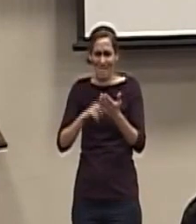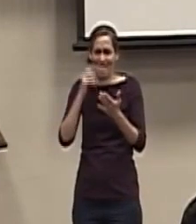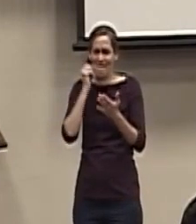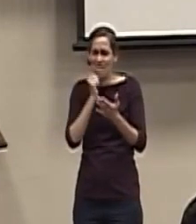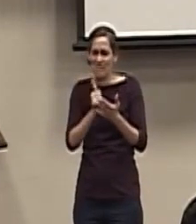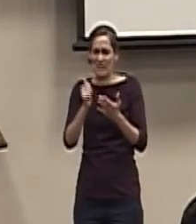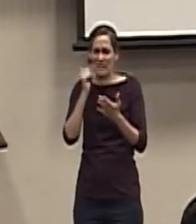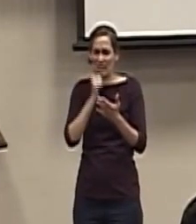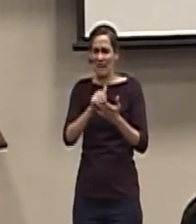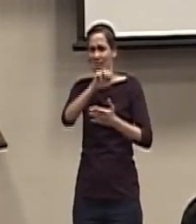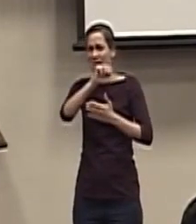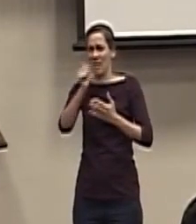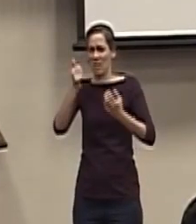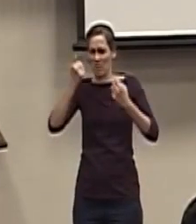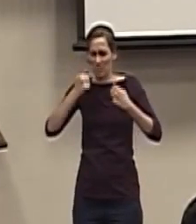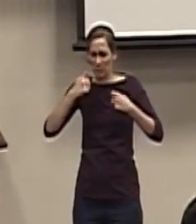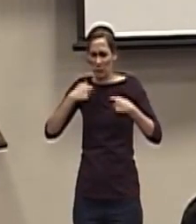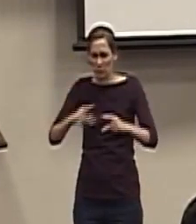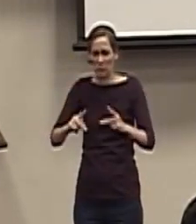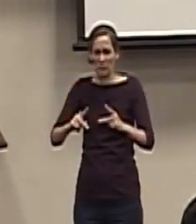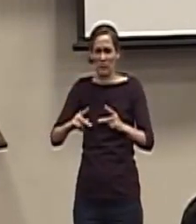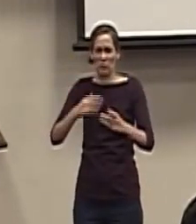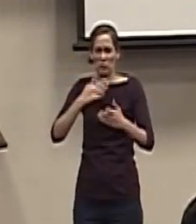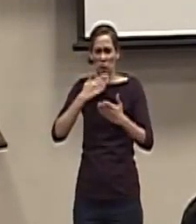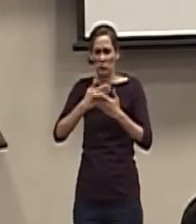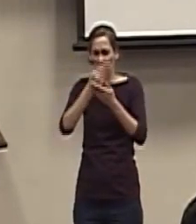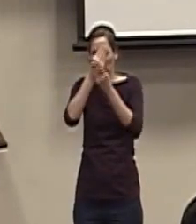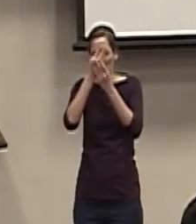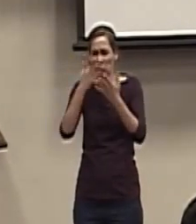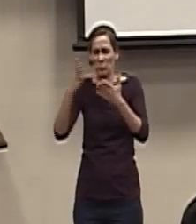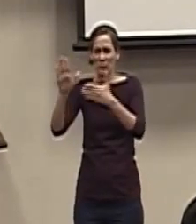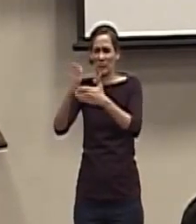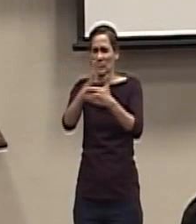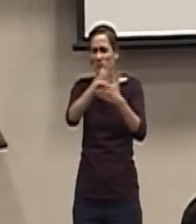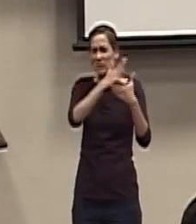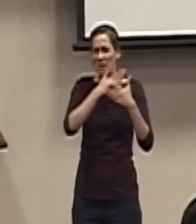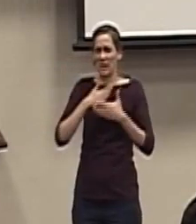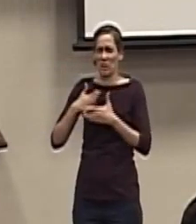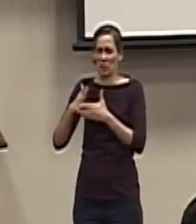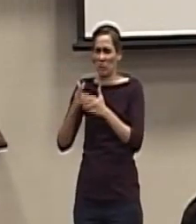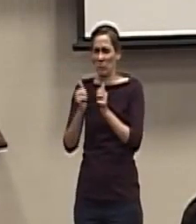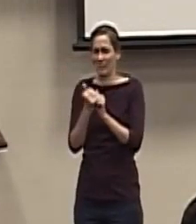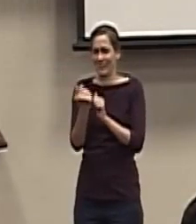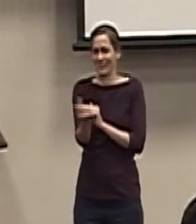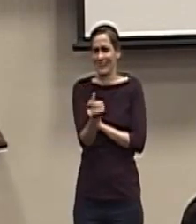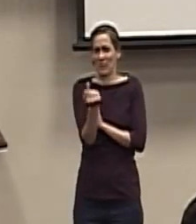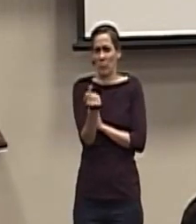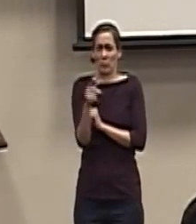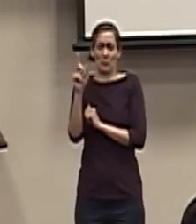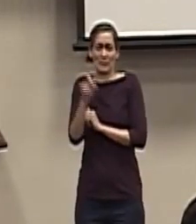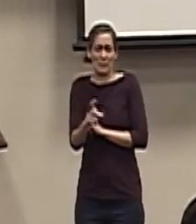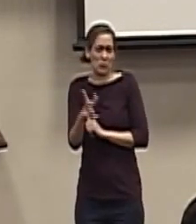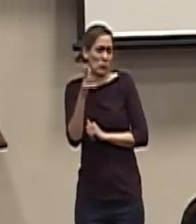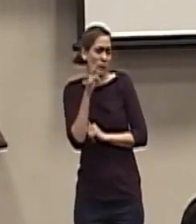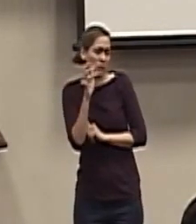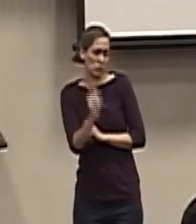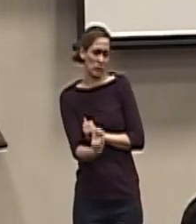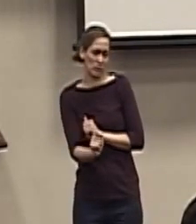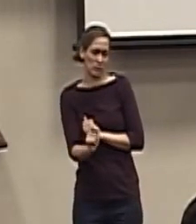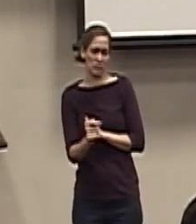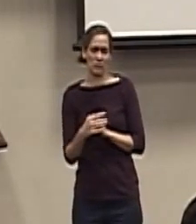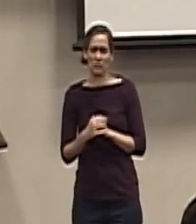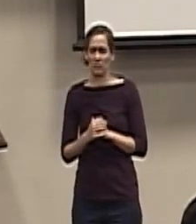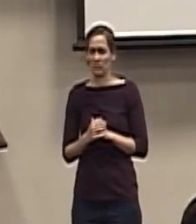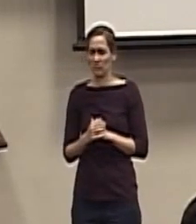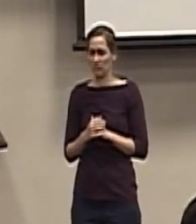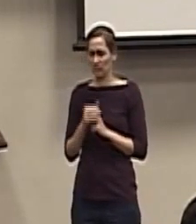is another opportunity to share the good news that we have found in Jesus Christ with someone who desperately needs to hear it.